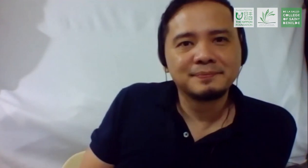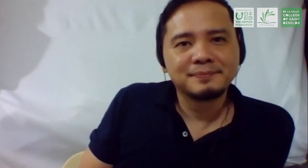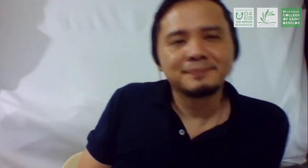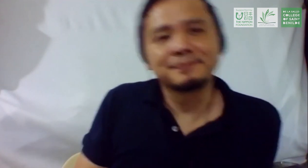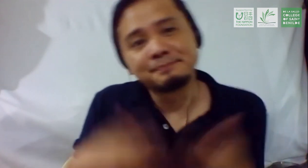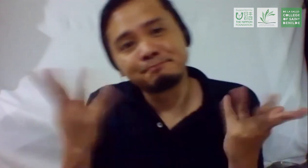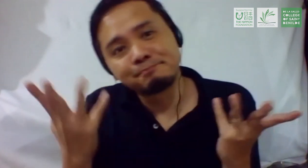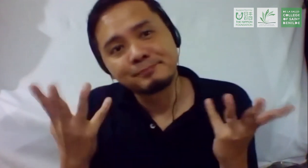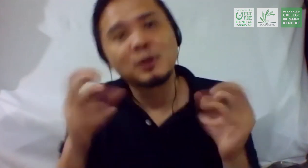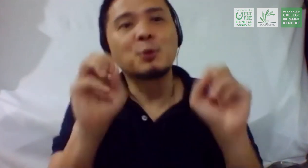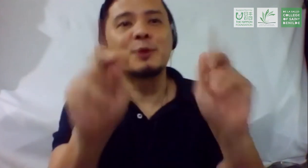Okay. Well,